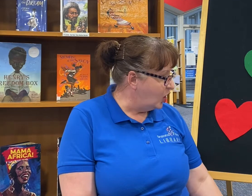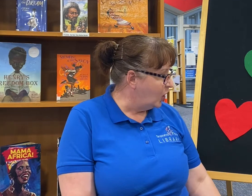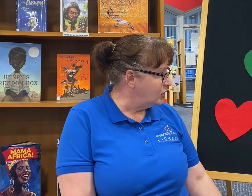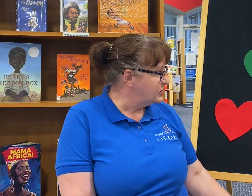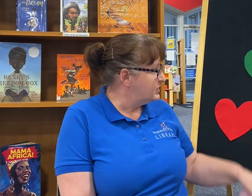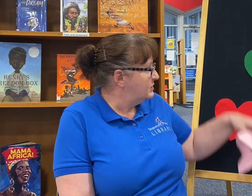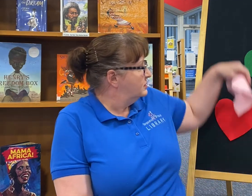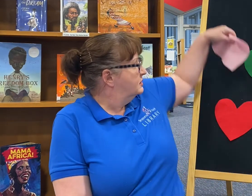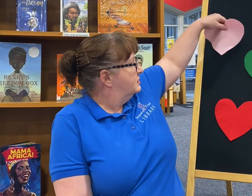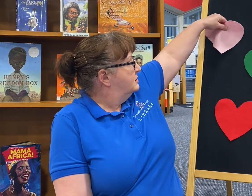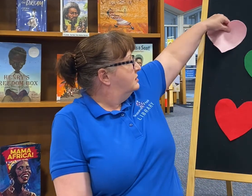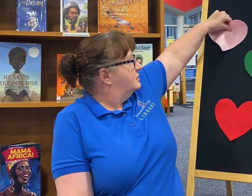heart.